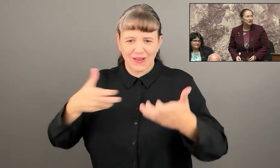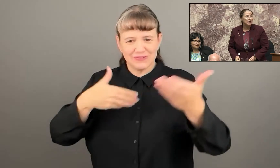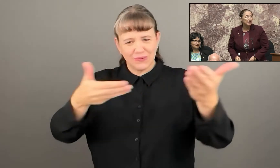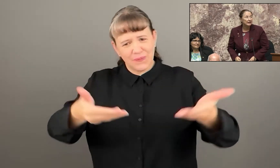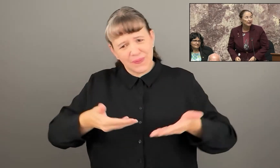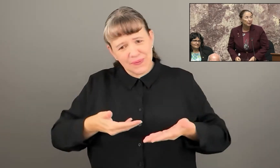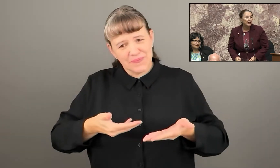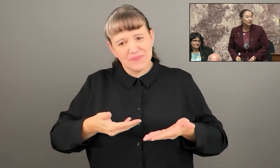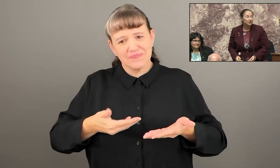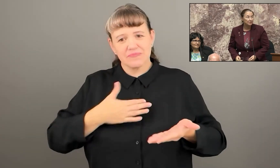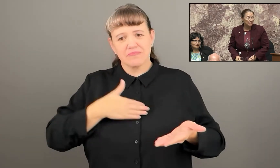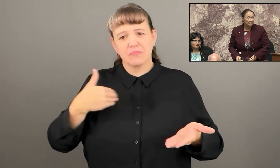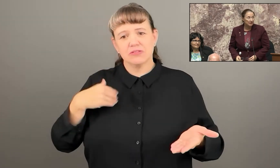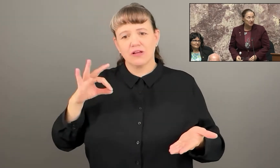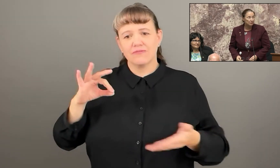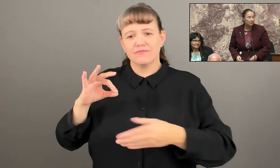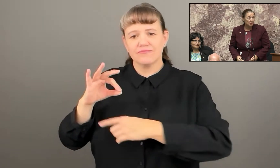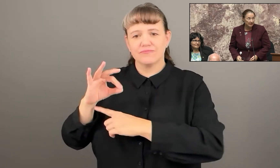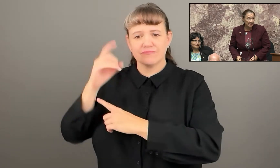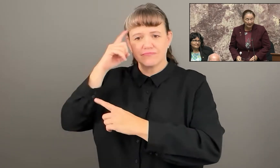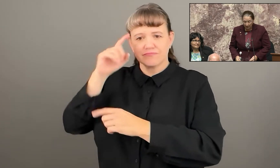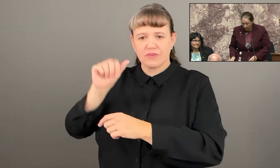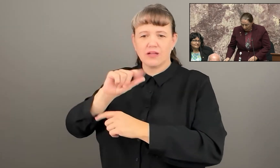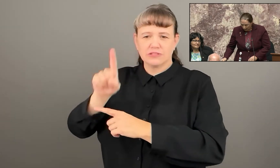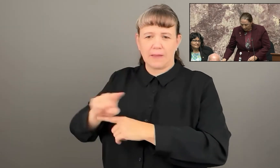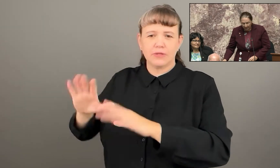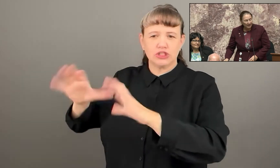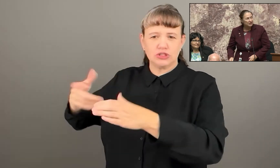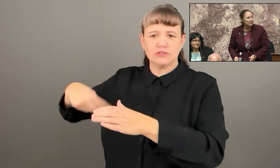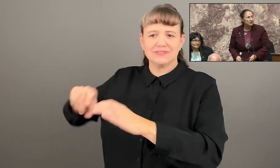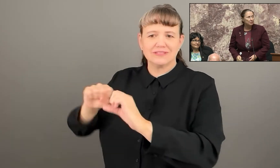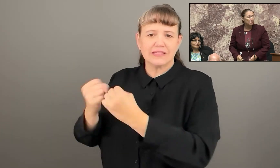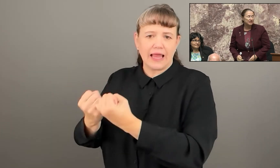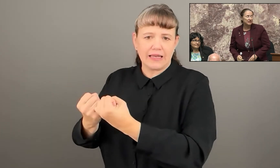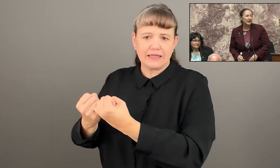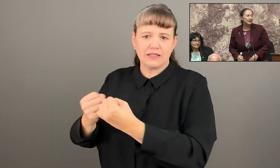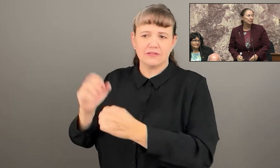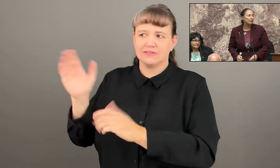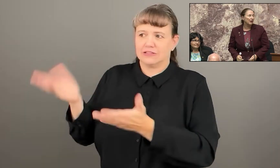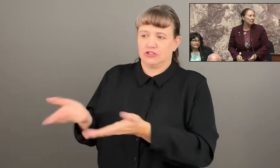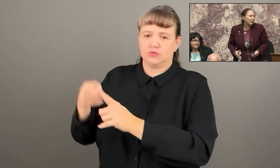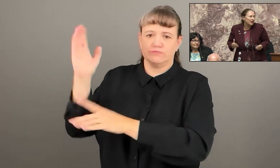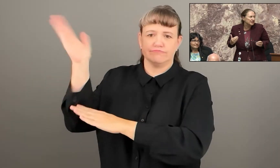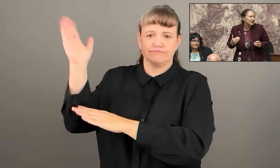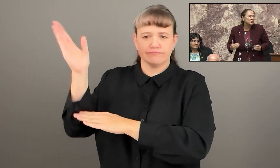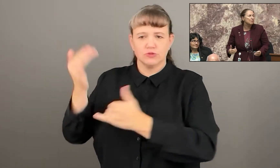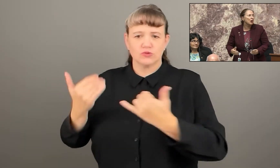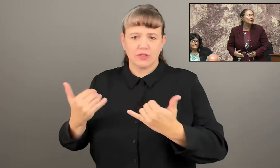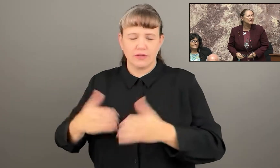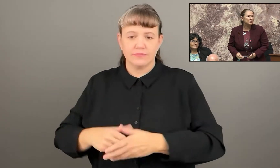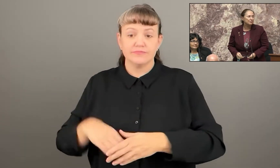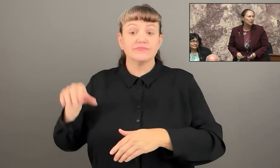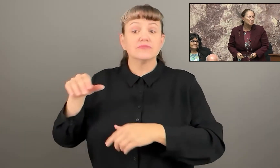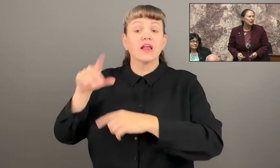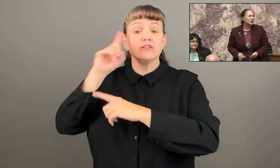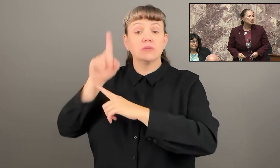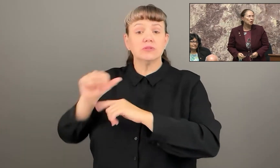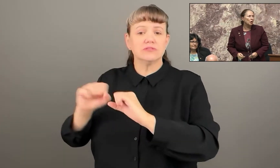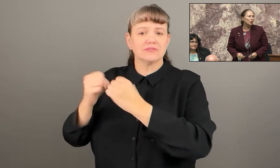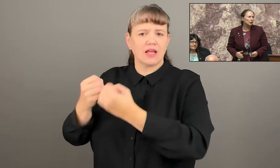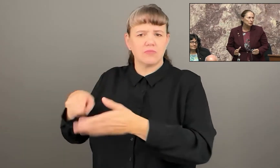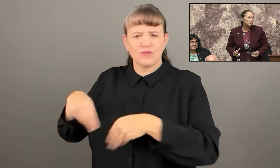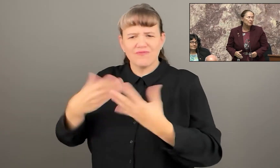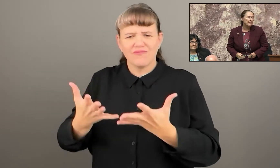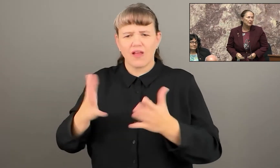Alzheimer's Society that were here to speak with us today. The Alzheimer's Society provides such marvelous support to